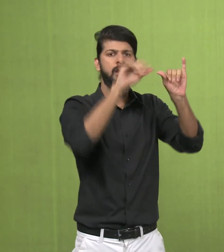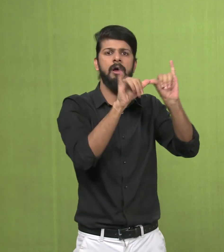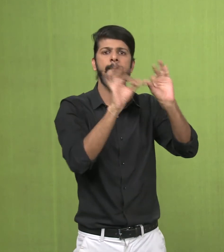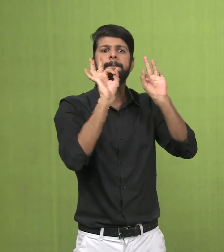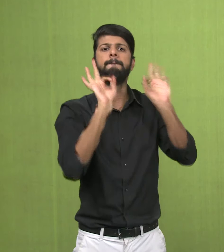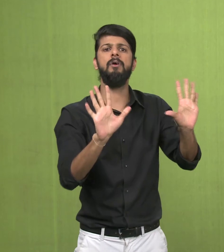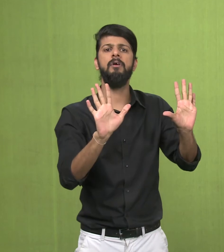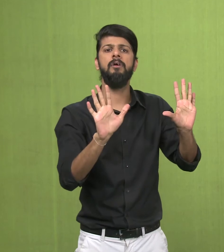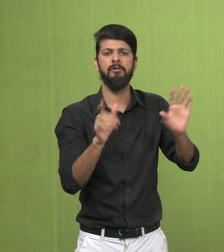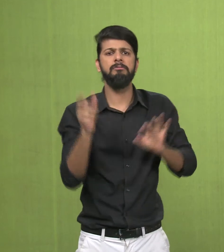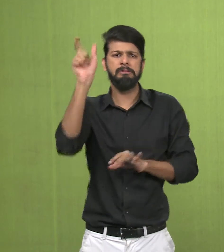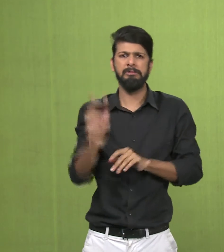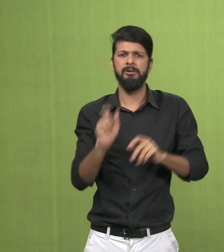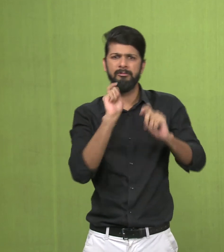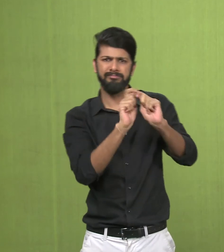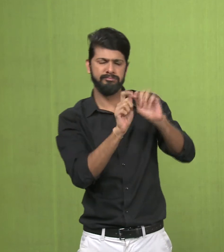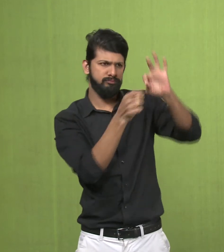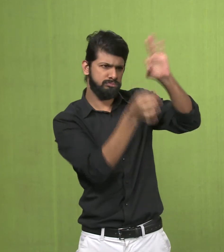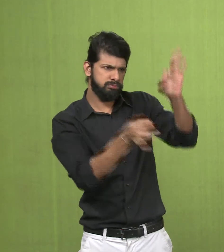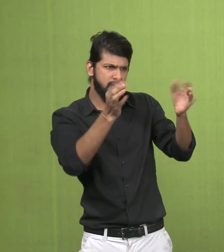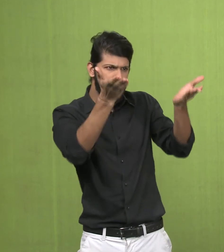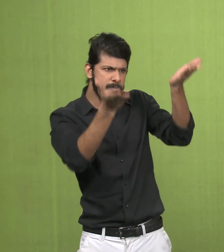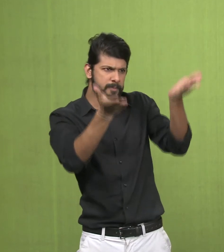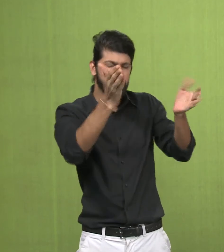the elephant, they would ensure that the ratio and the proportion was taken care of.